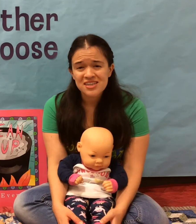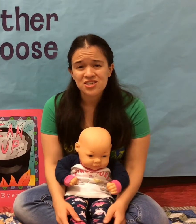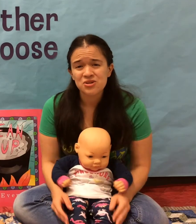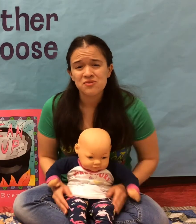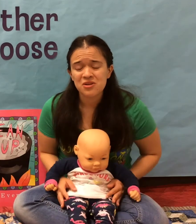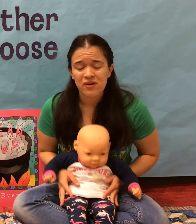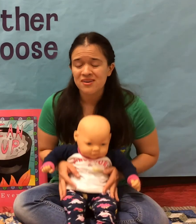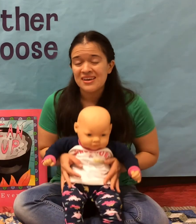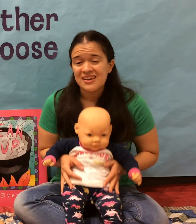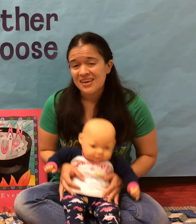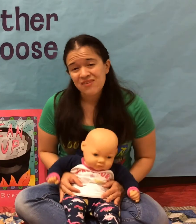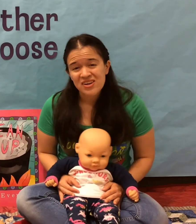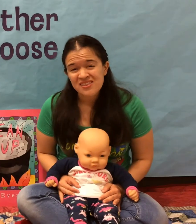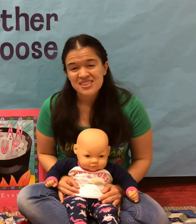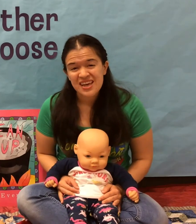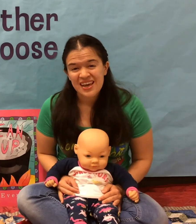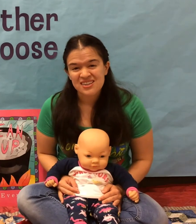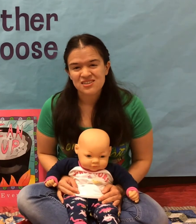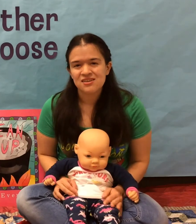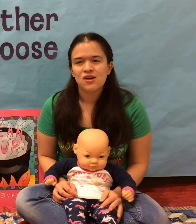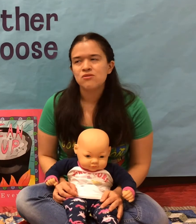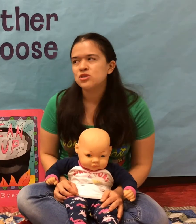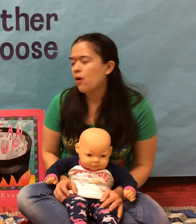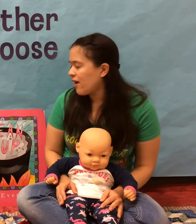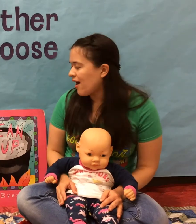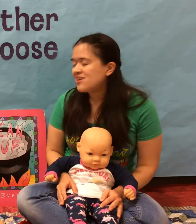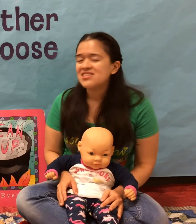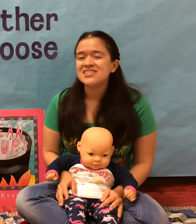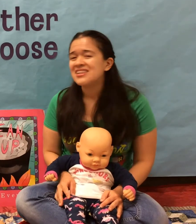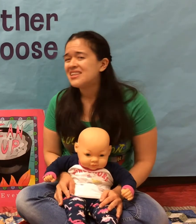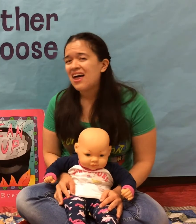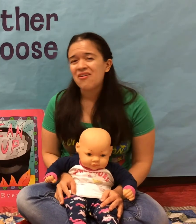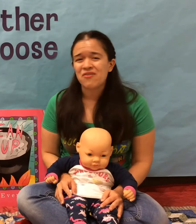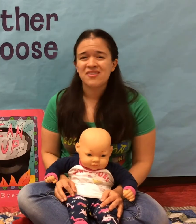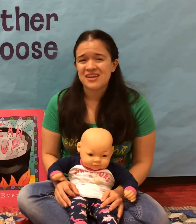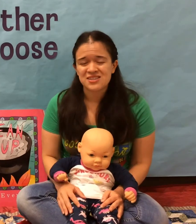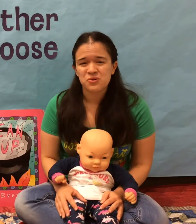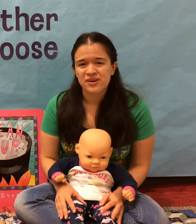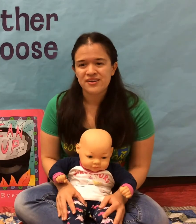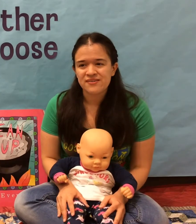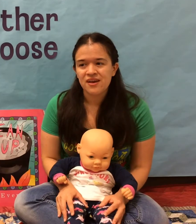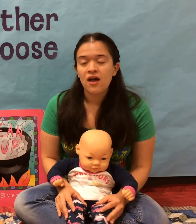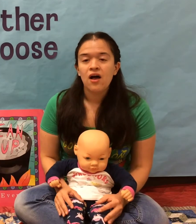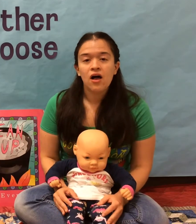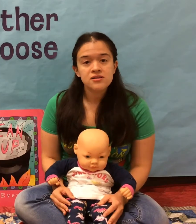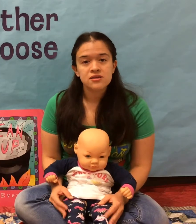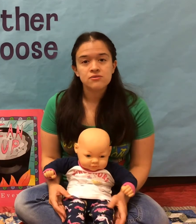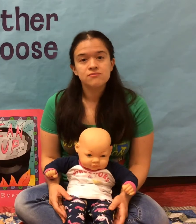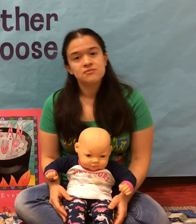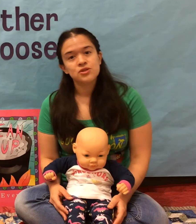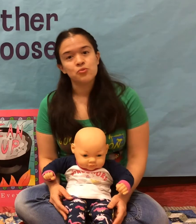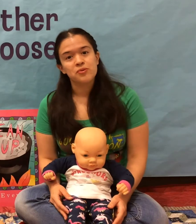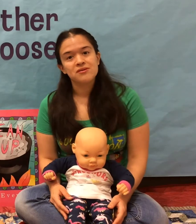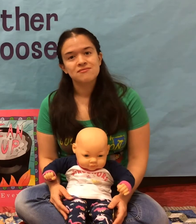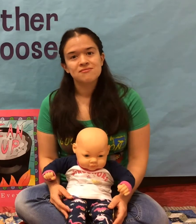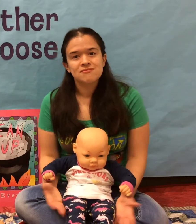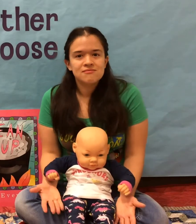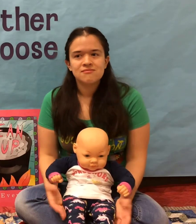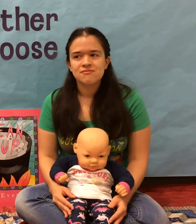teaching your little one, even at this age, which is why I just love that story. Also, soup. Who